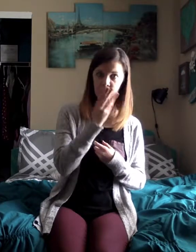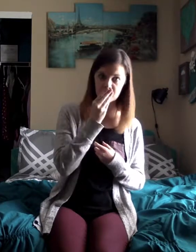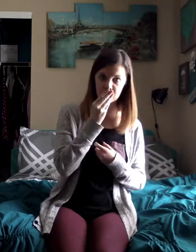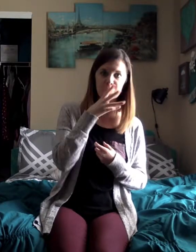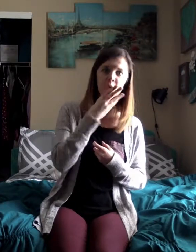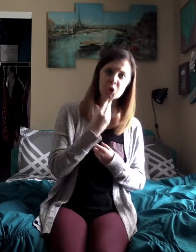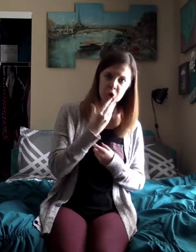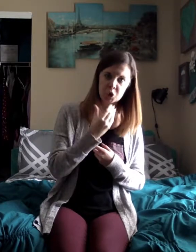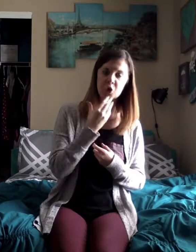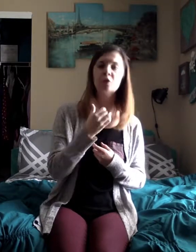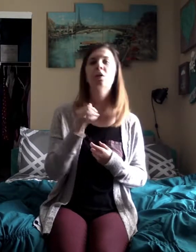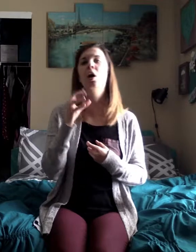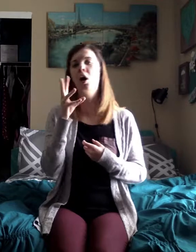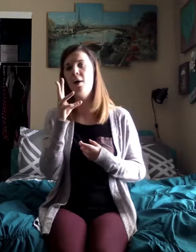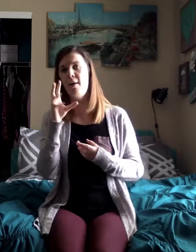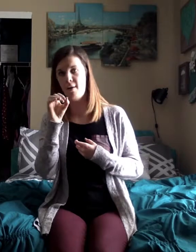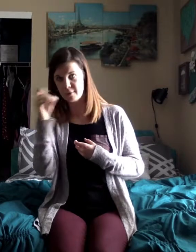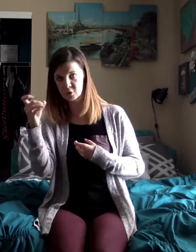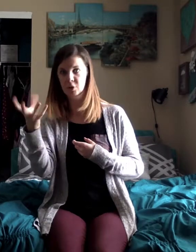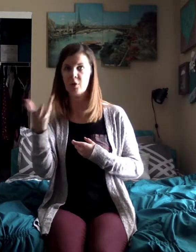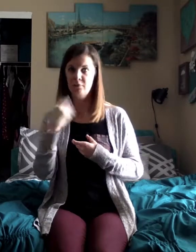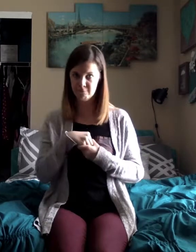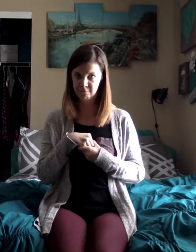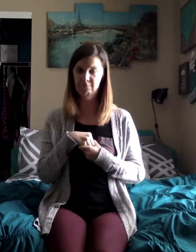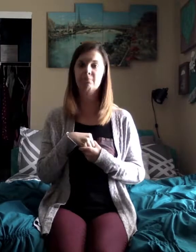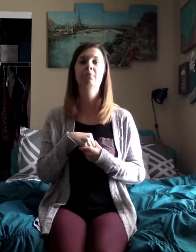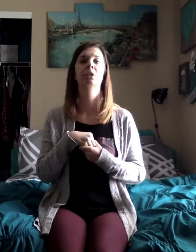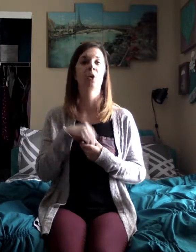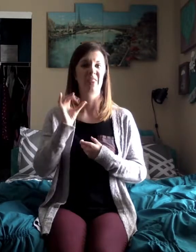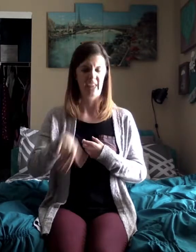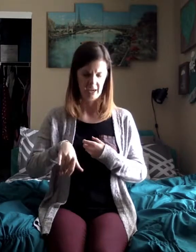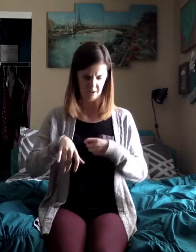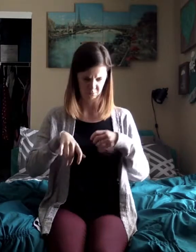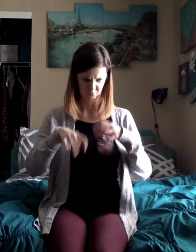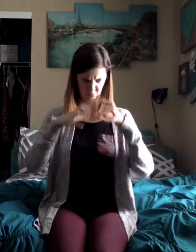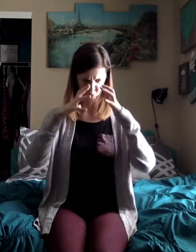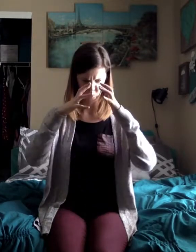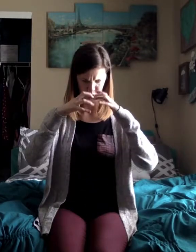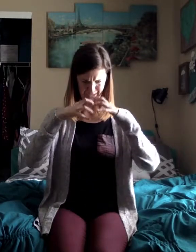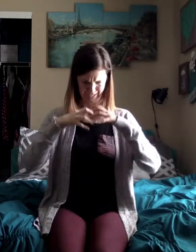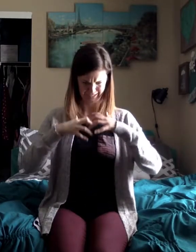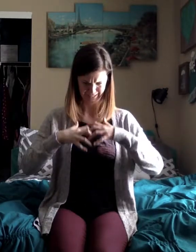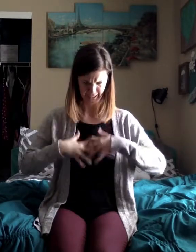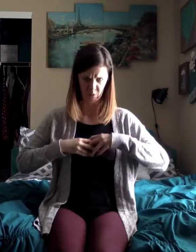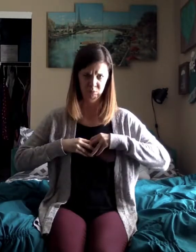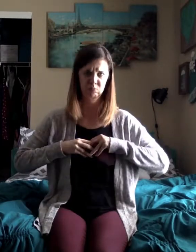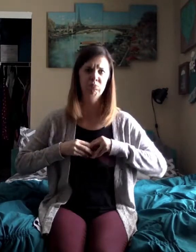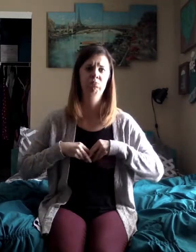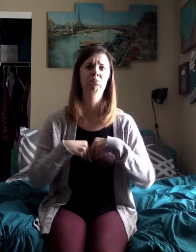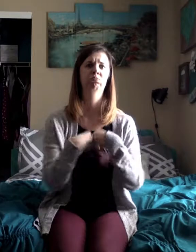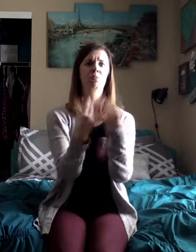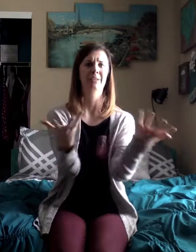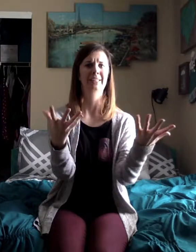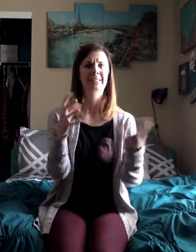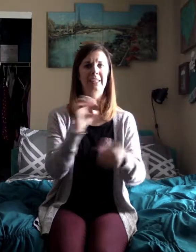actually breaks down the glucose and releases energy, and that energy is used by the cell.